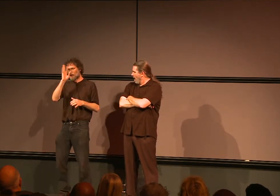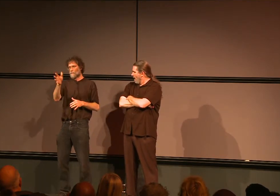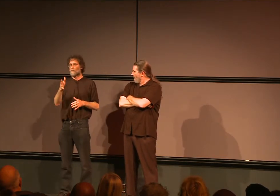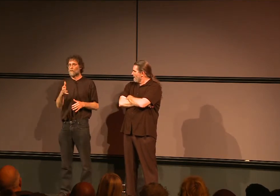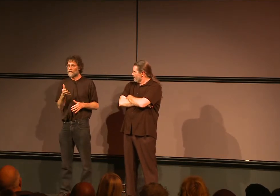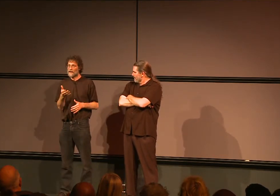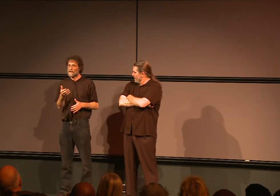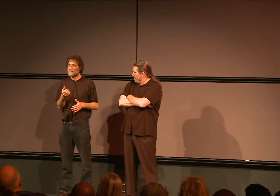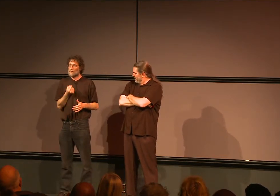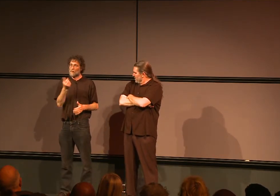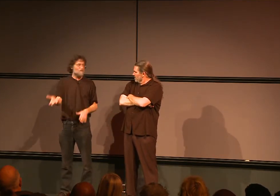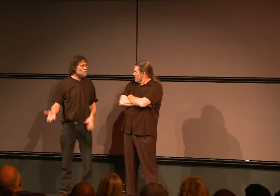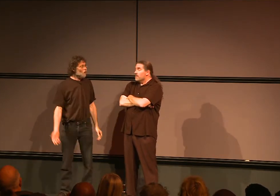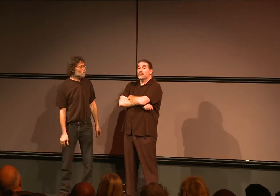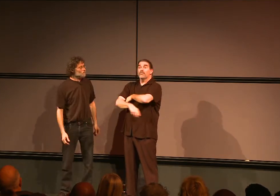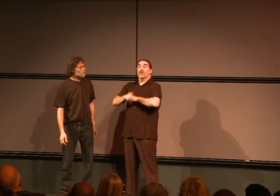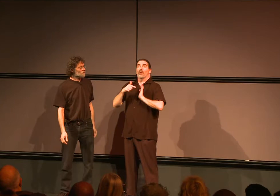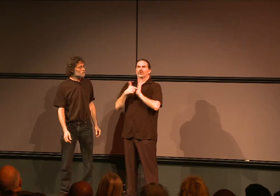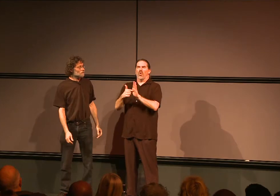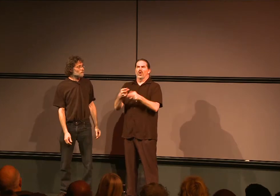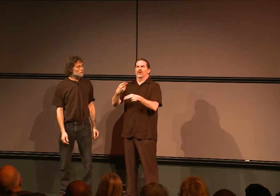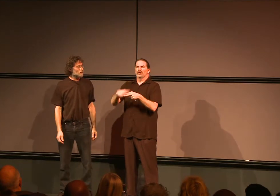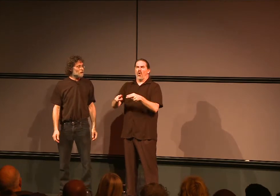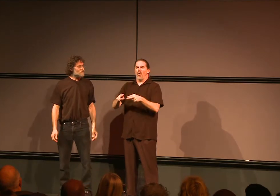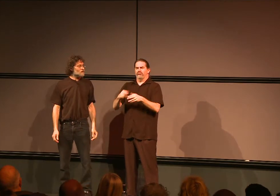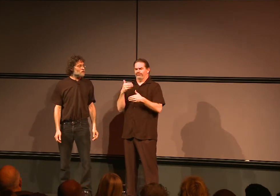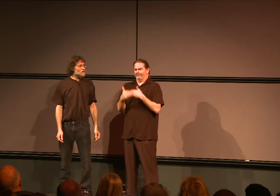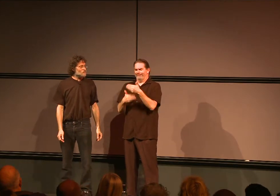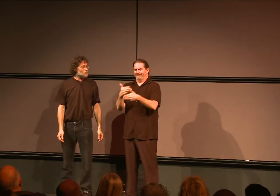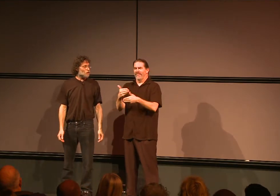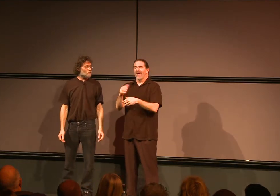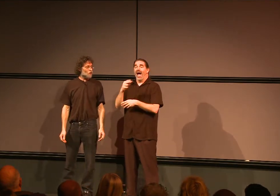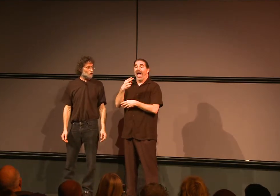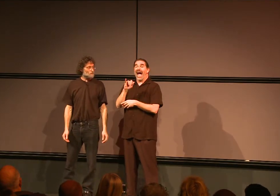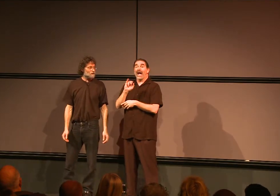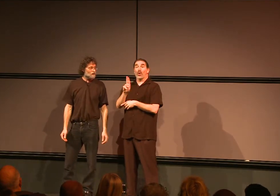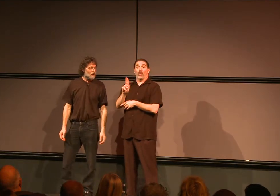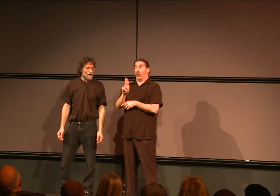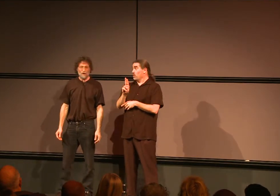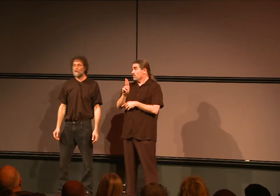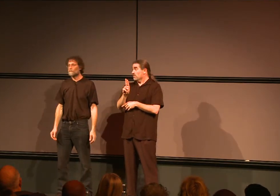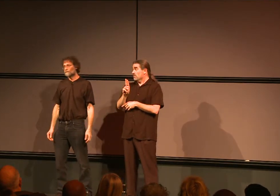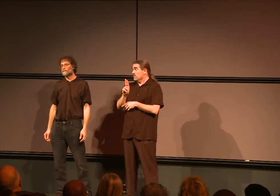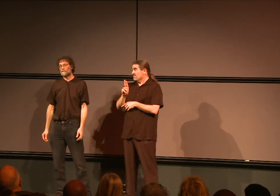up with some poems. A series of short poems, haiku.